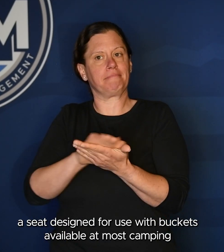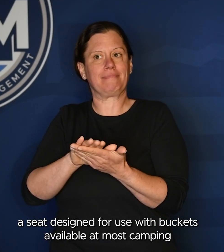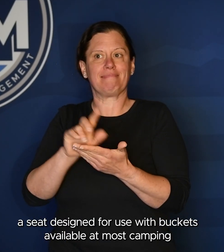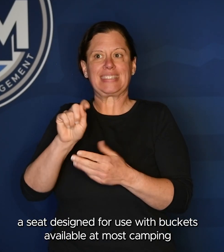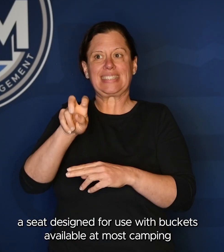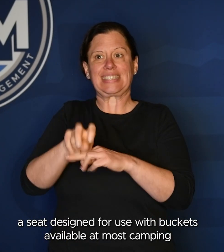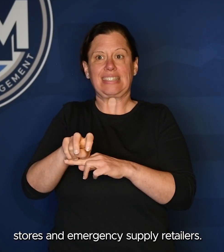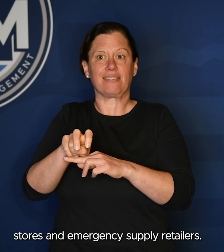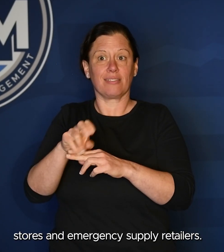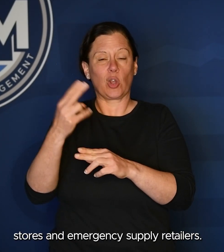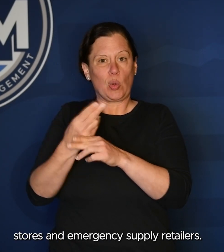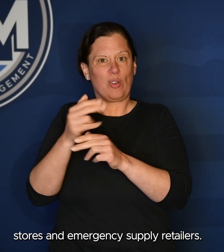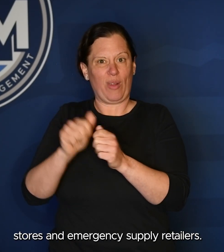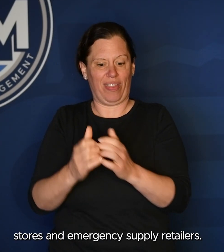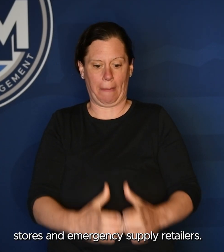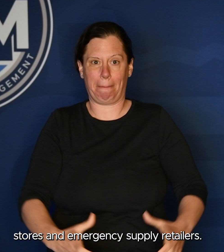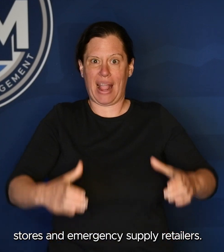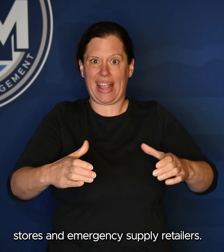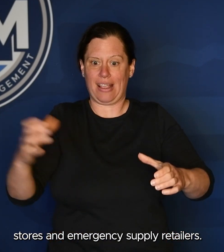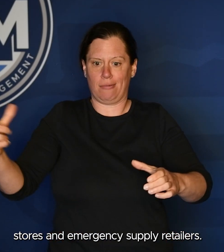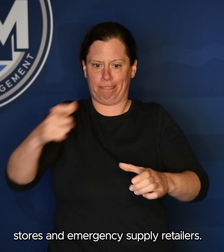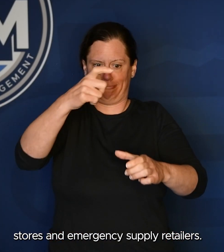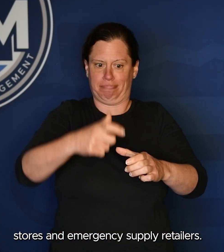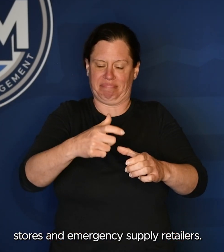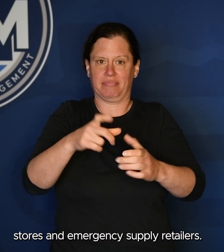most camping stores and emergency supply retailers.